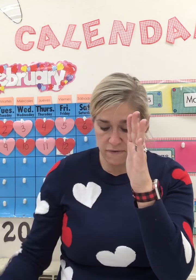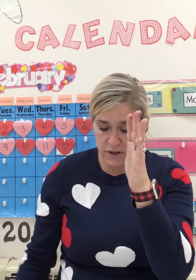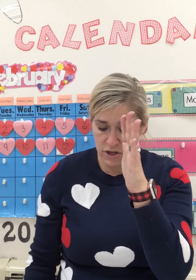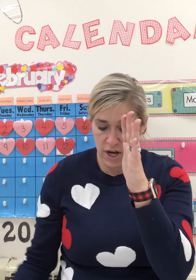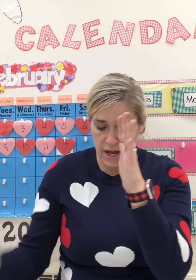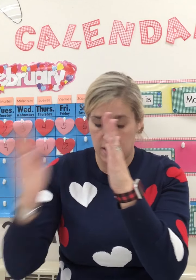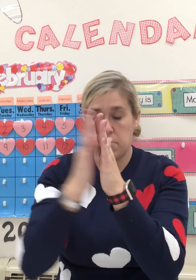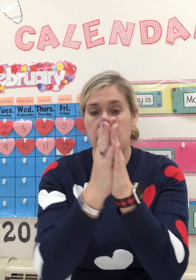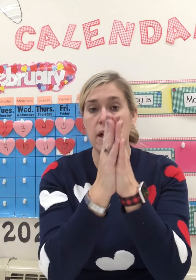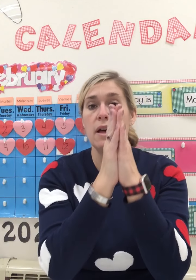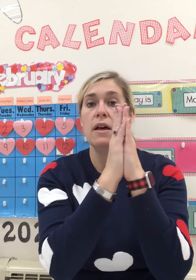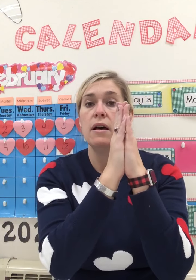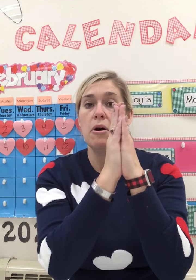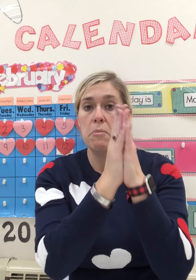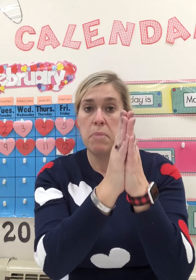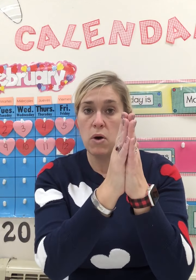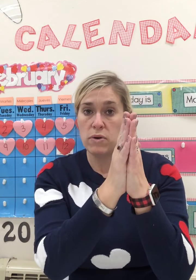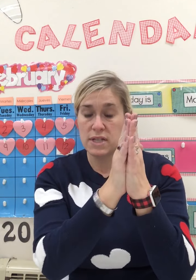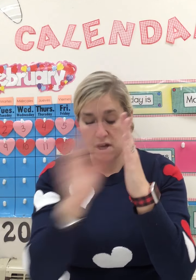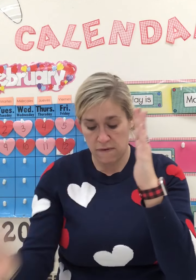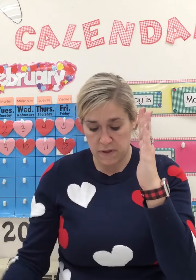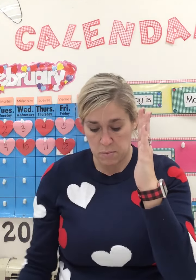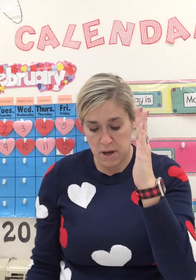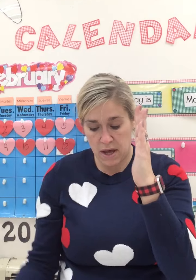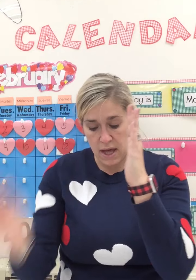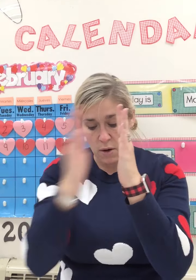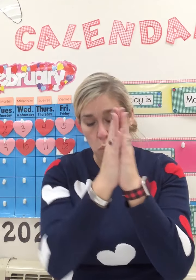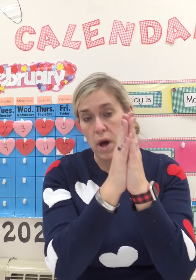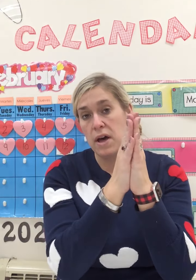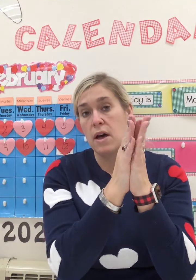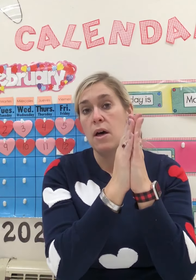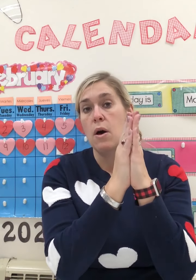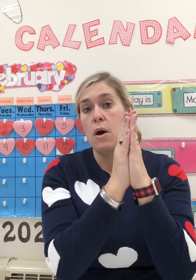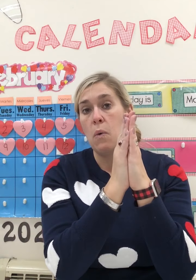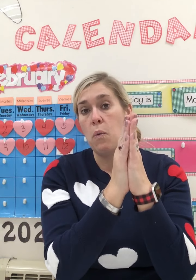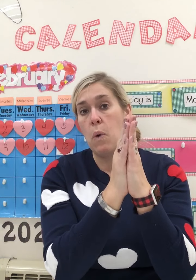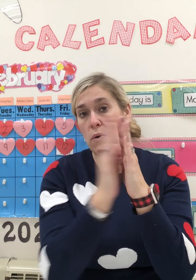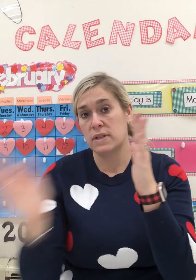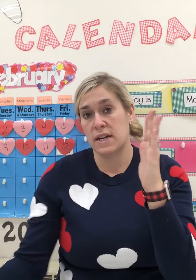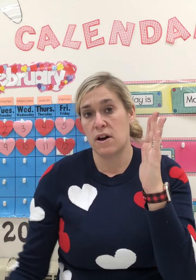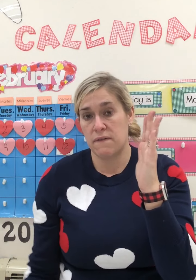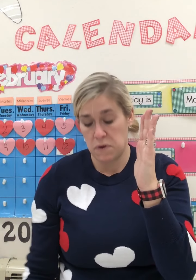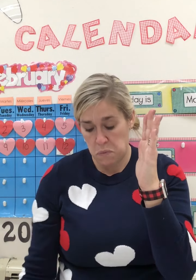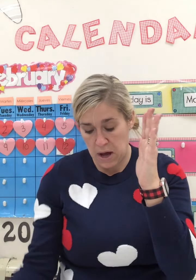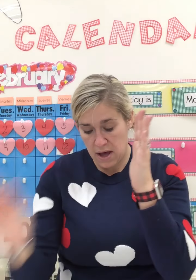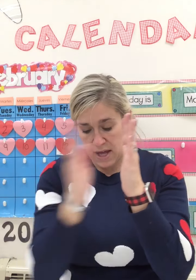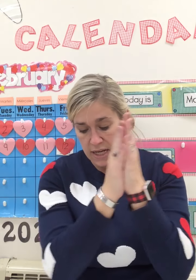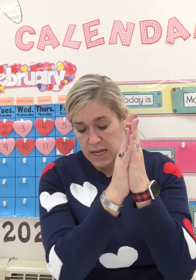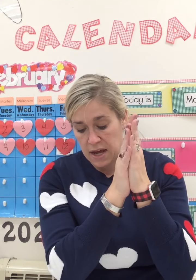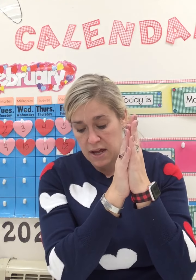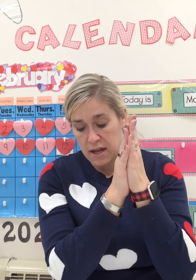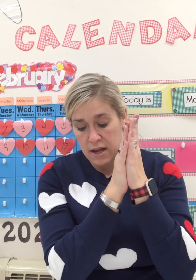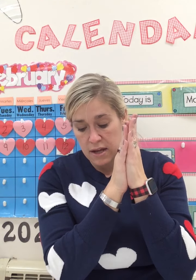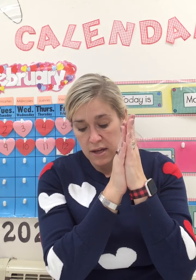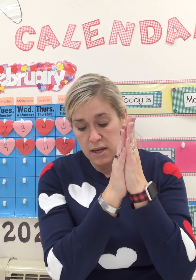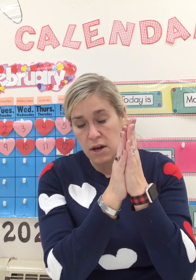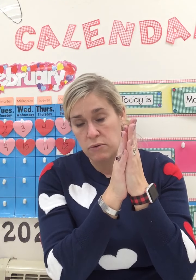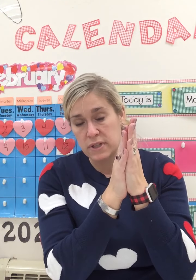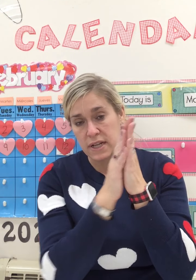the j at a pa. Poke. Take off the p at a wa. Woke. Take off the w at a ya. Yoke. Take